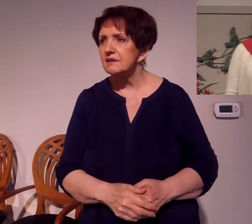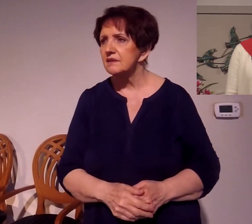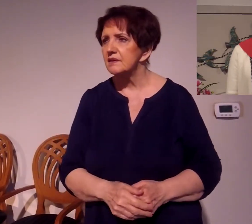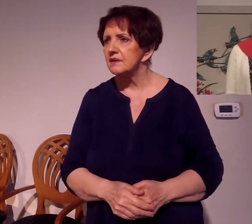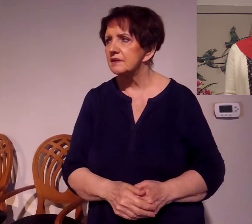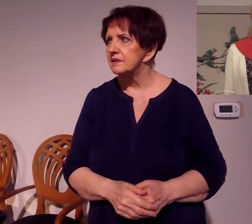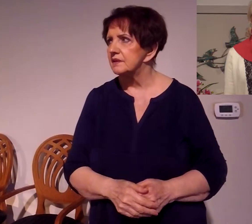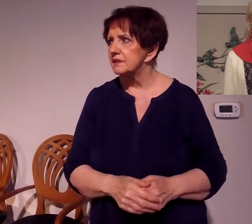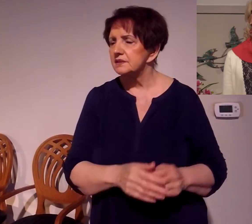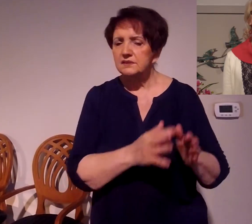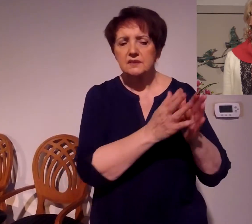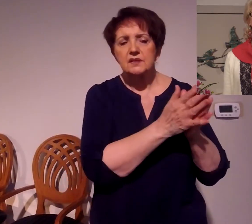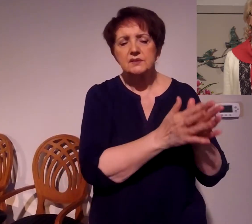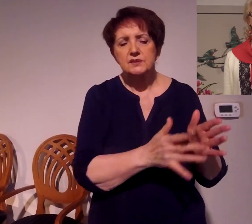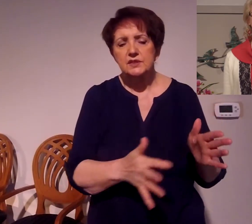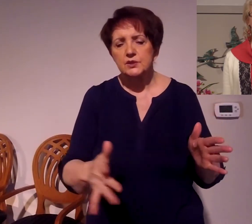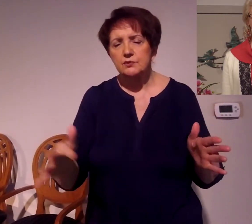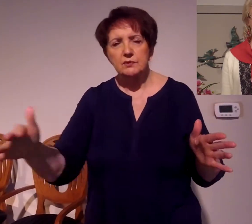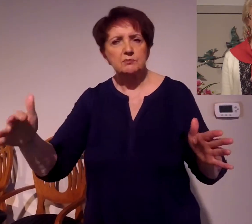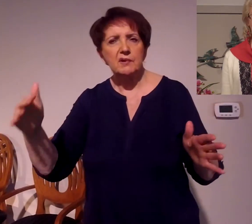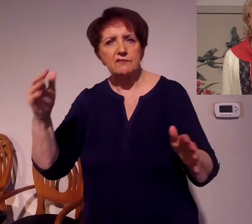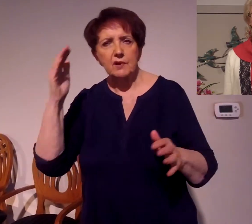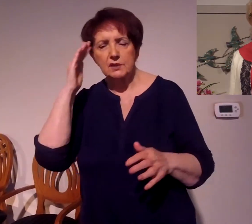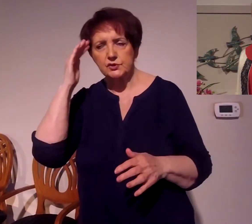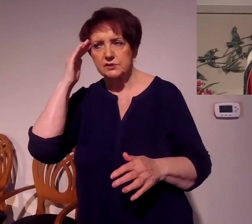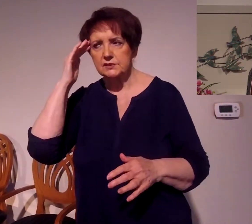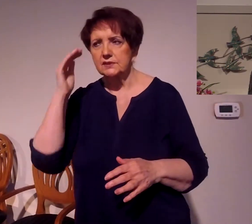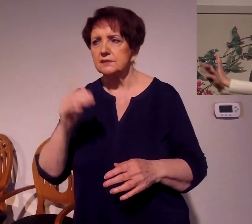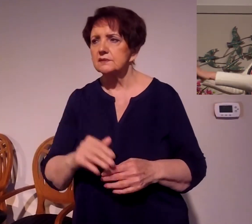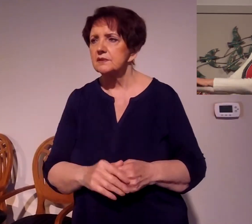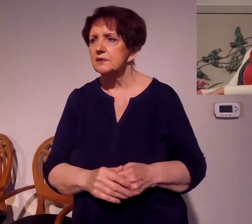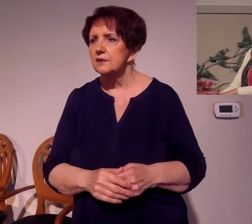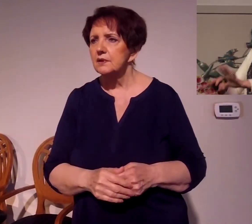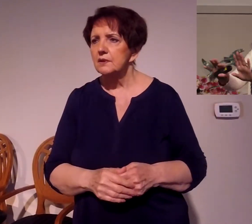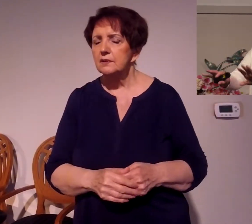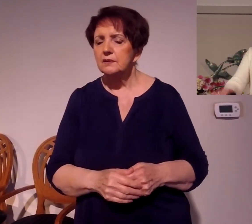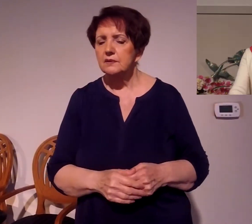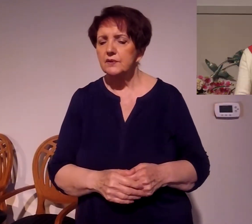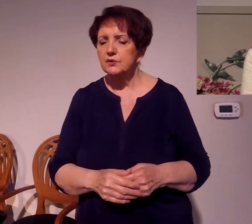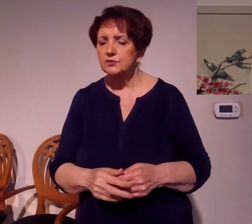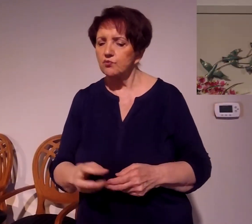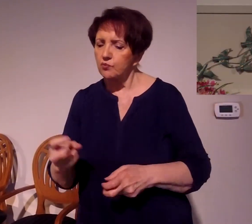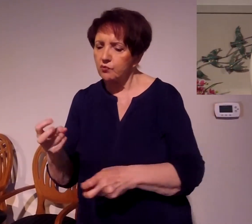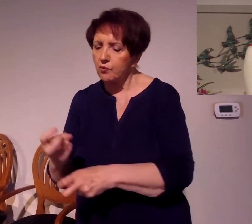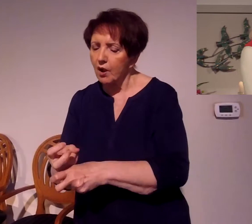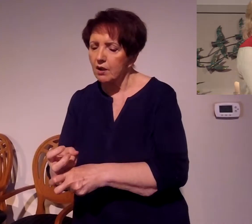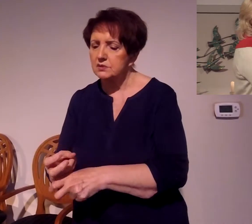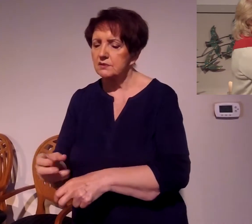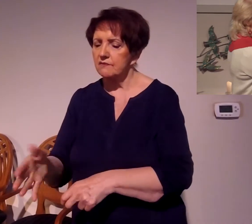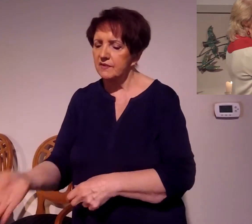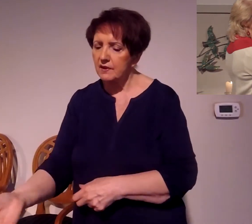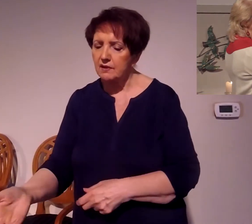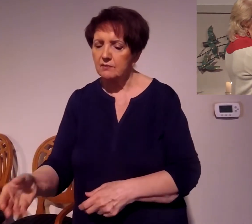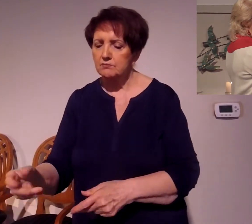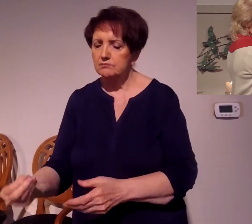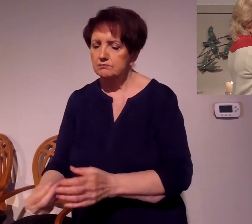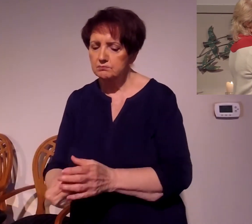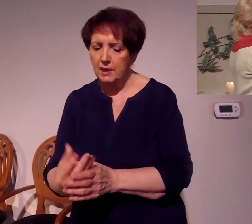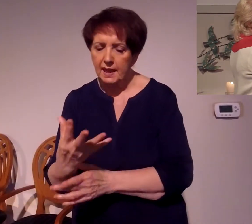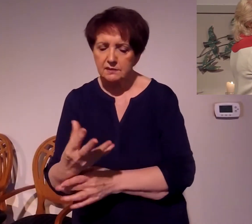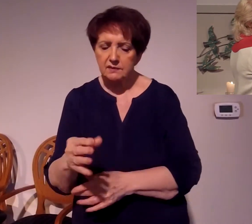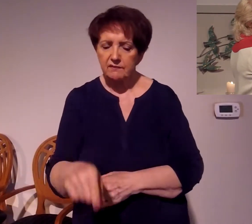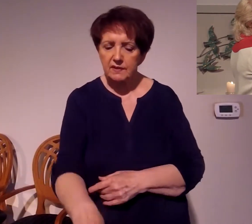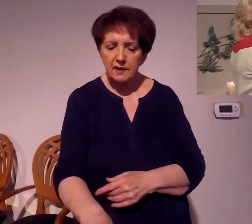a continuum of consciousness. And we want to say, oh, there's rocks over there and plants over there and us over here and God over